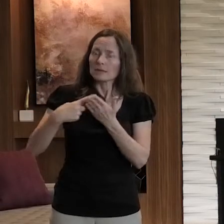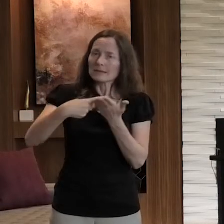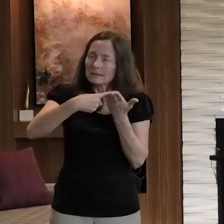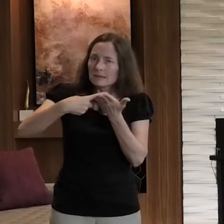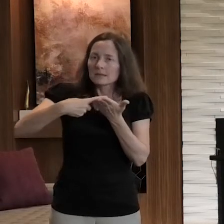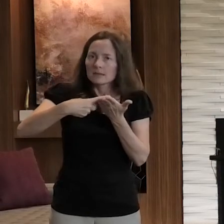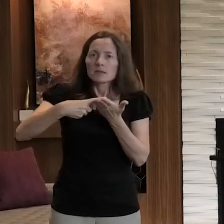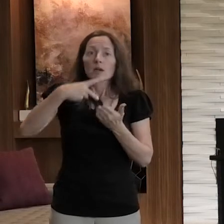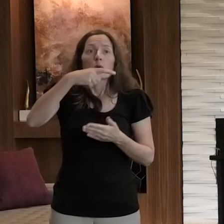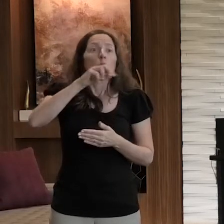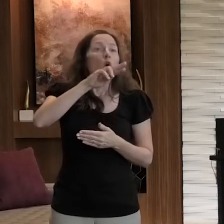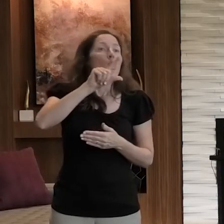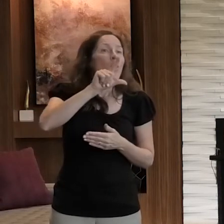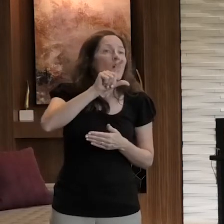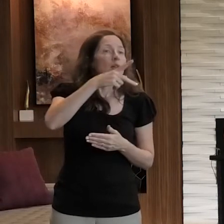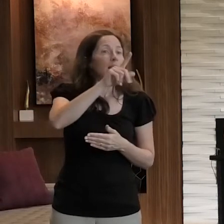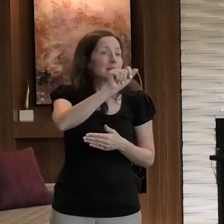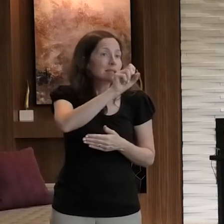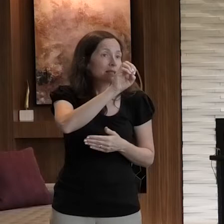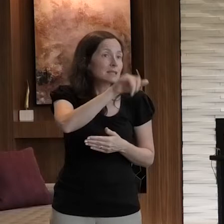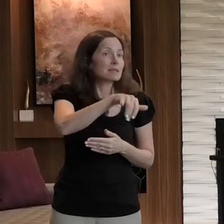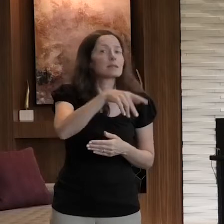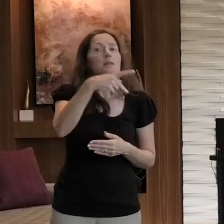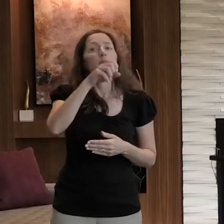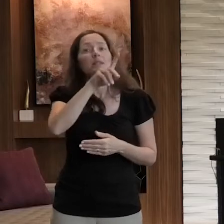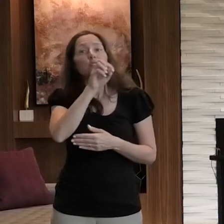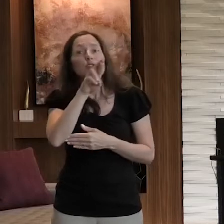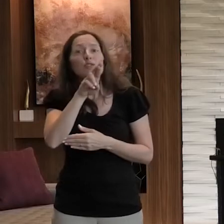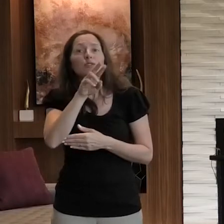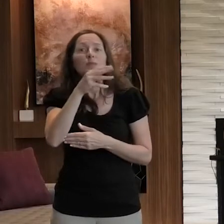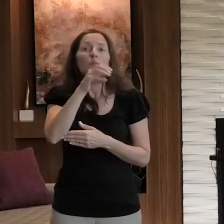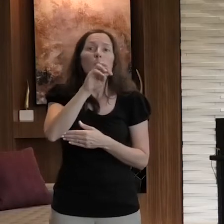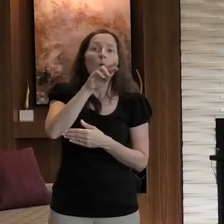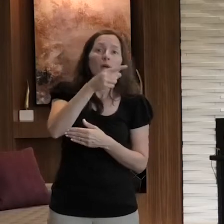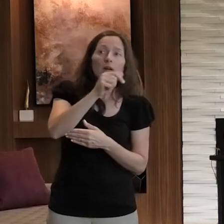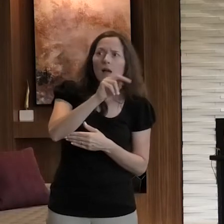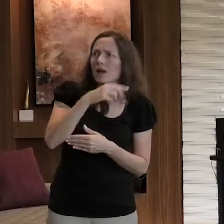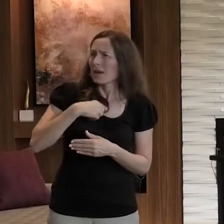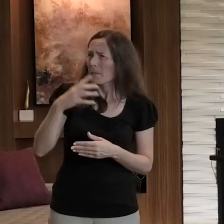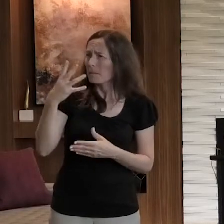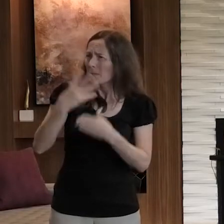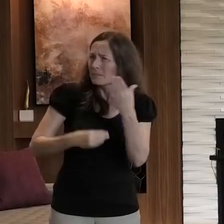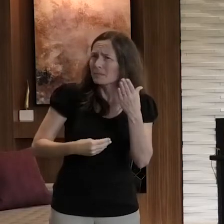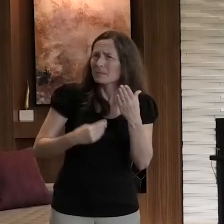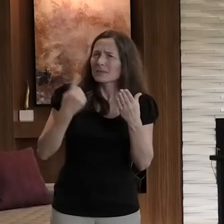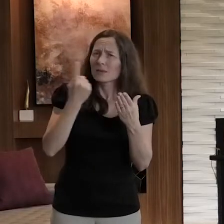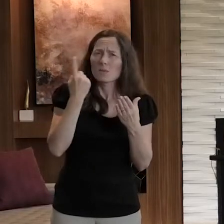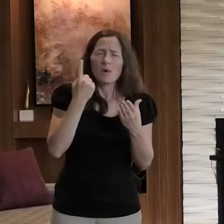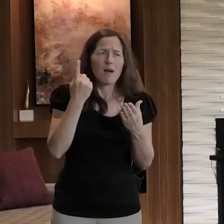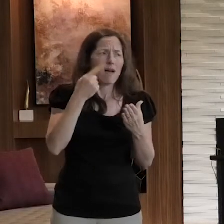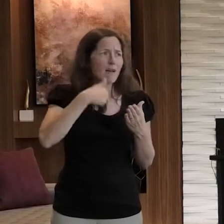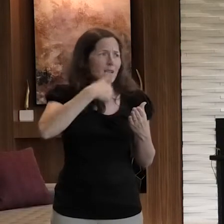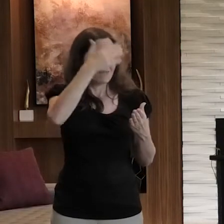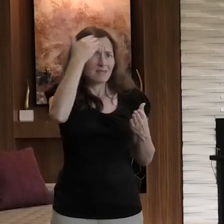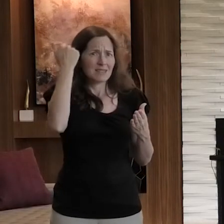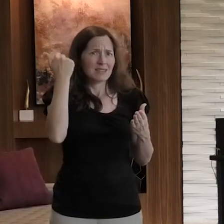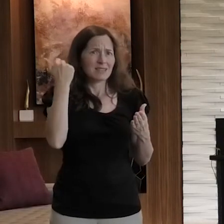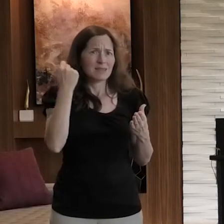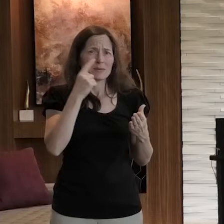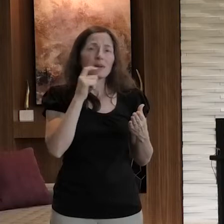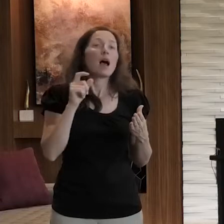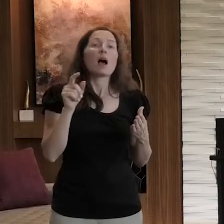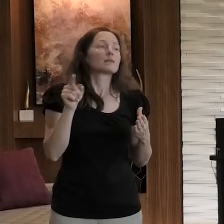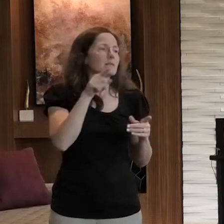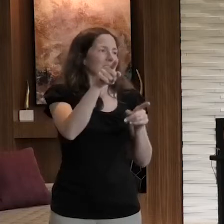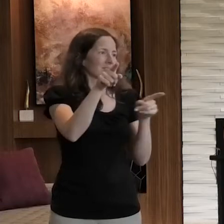Paul Casey is here. I know Peter Morgan is here. Have I missed anybody? Raise your hands there. And I got to tell you, there's 13 of